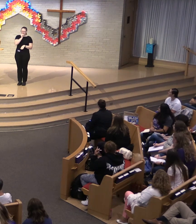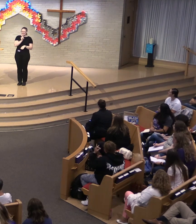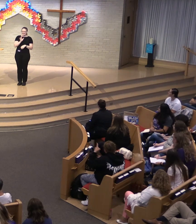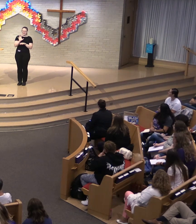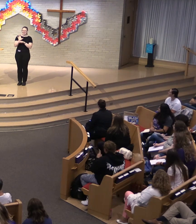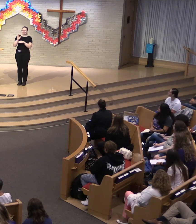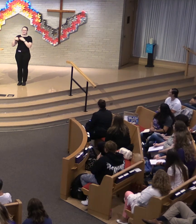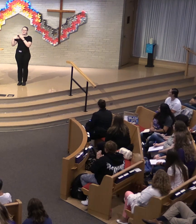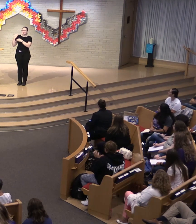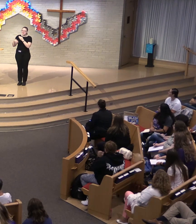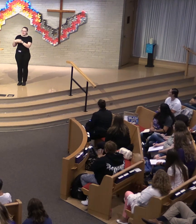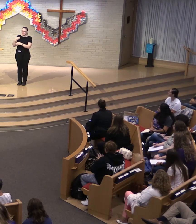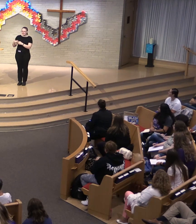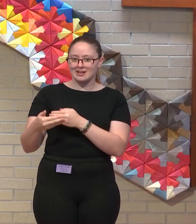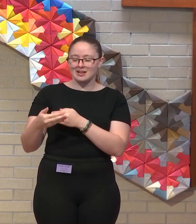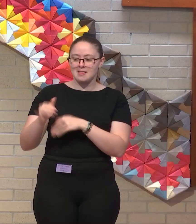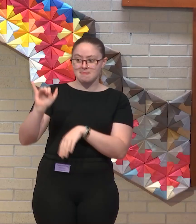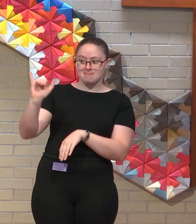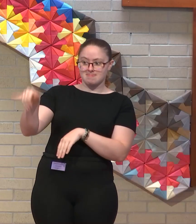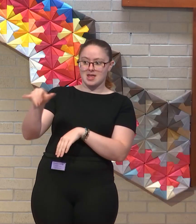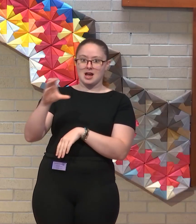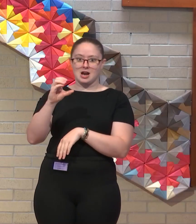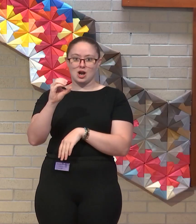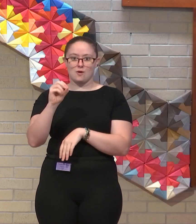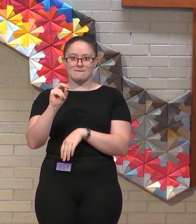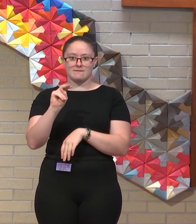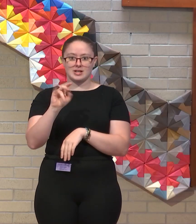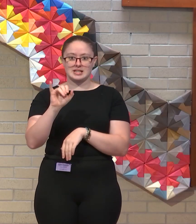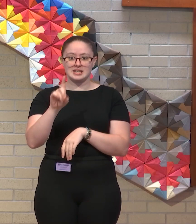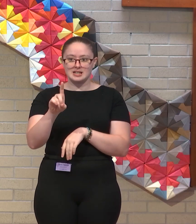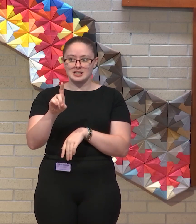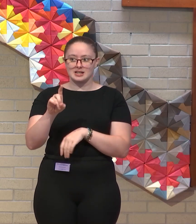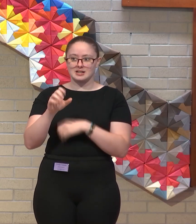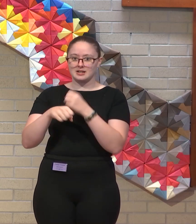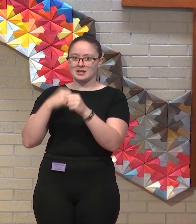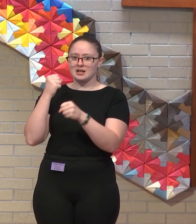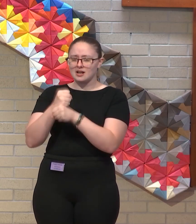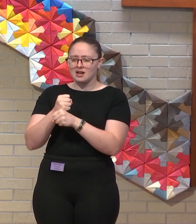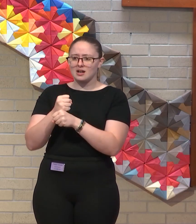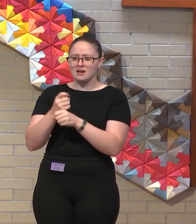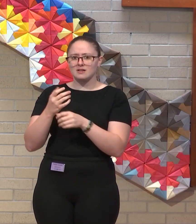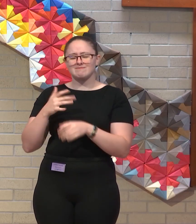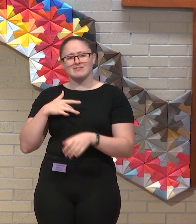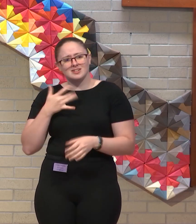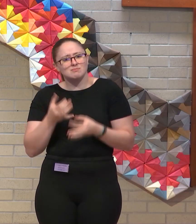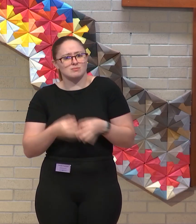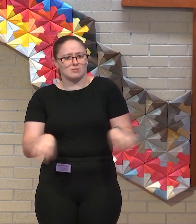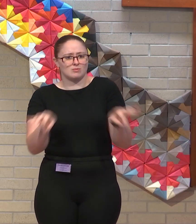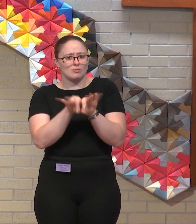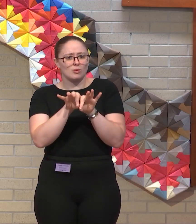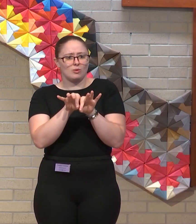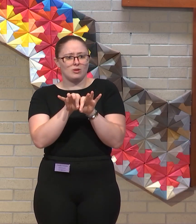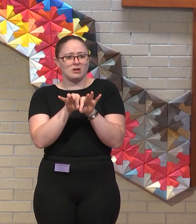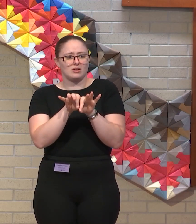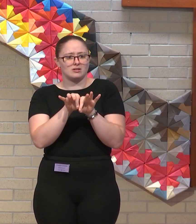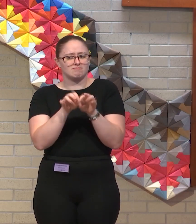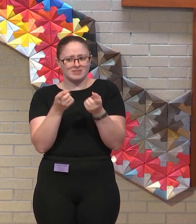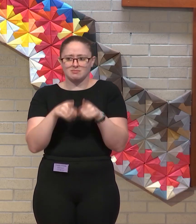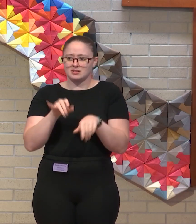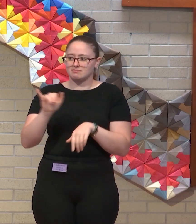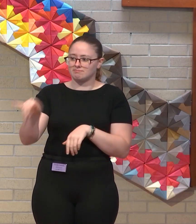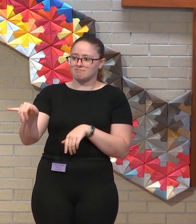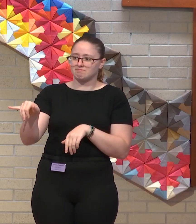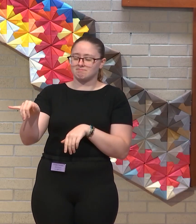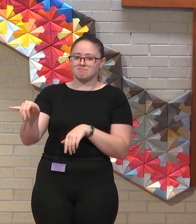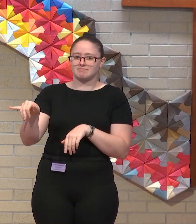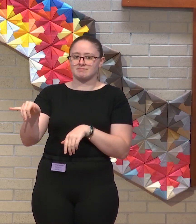in that COVID year, it felt extra important to some students to have that tradition happen. And so we did. We made